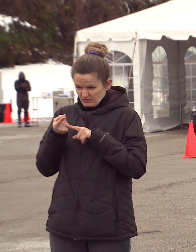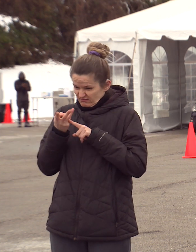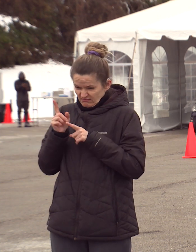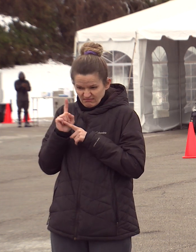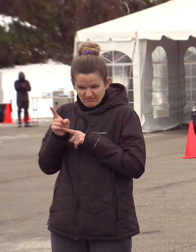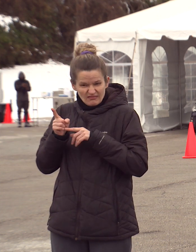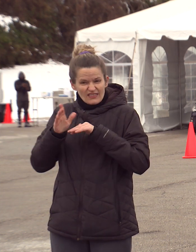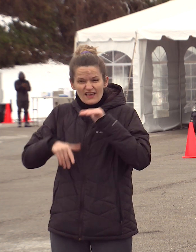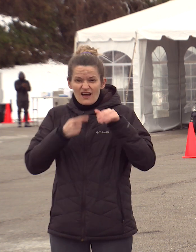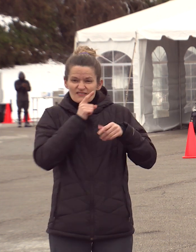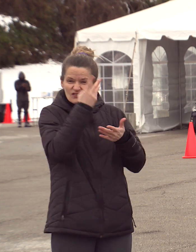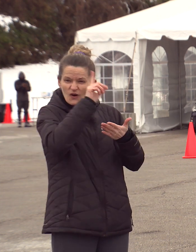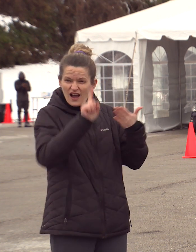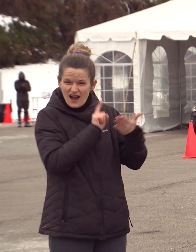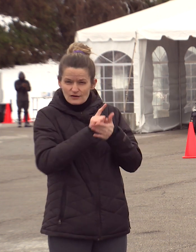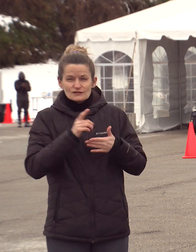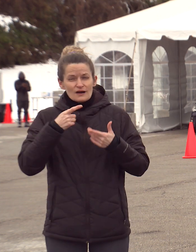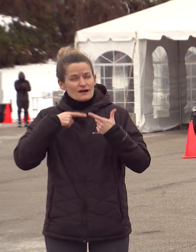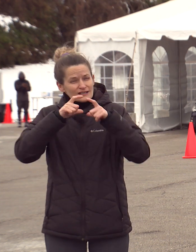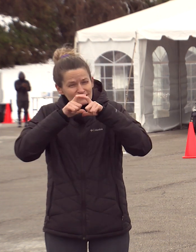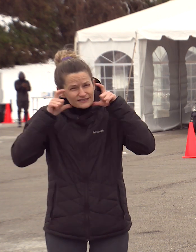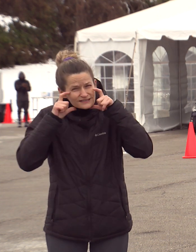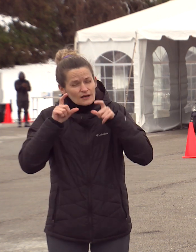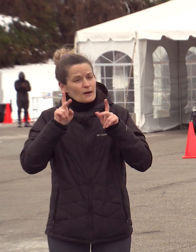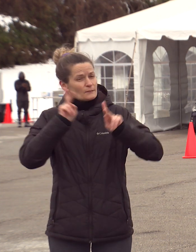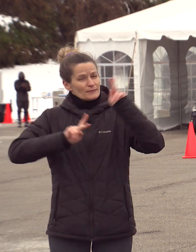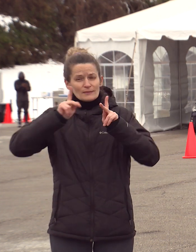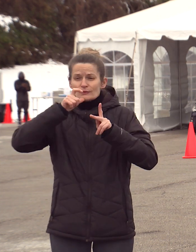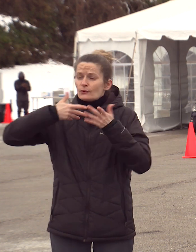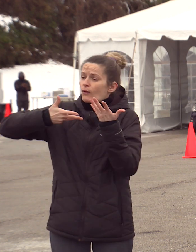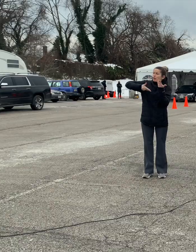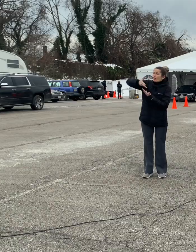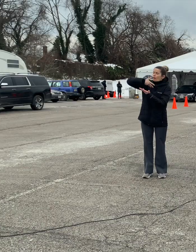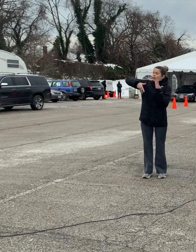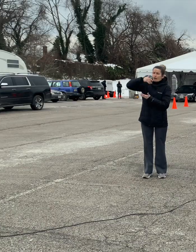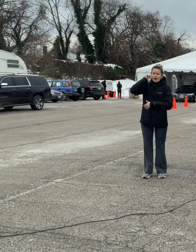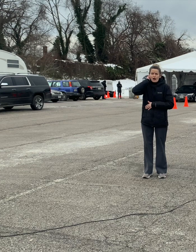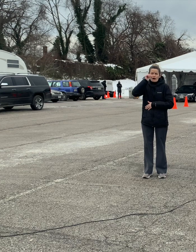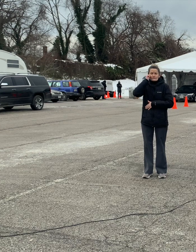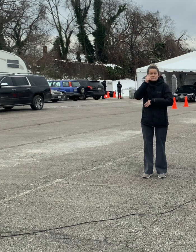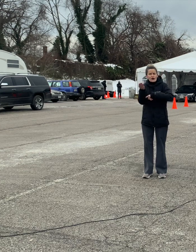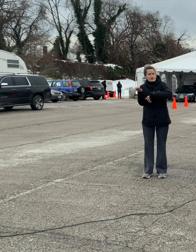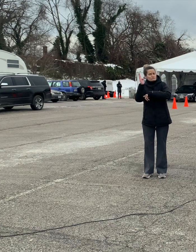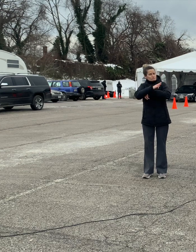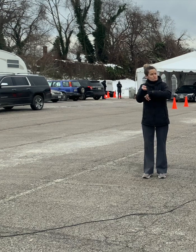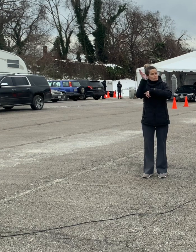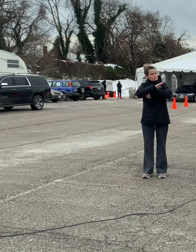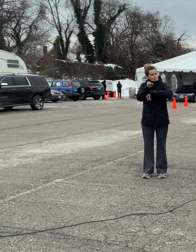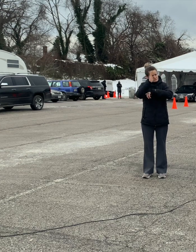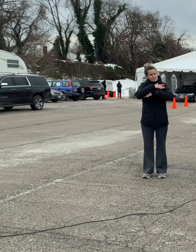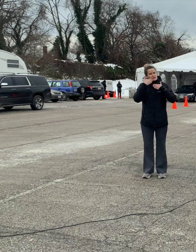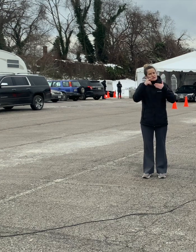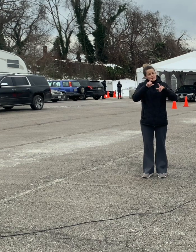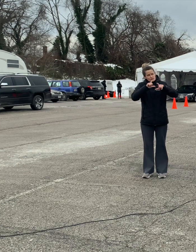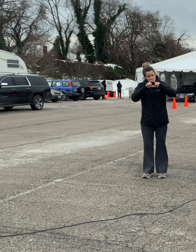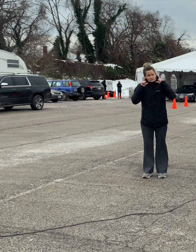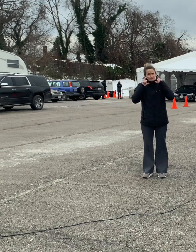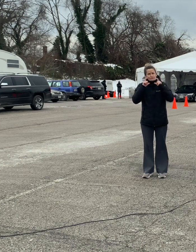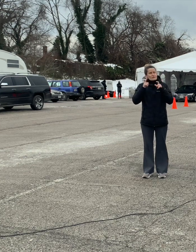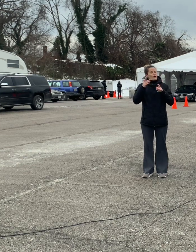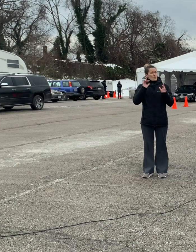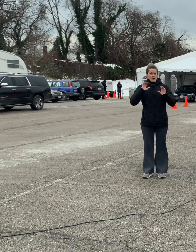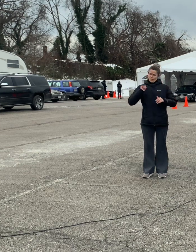around other people consistently. We are all in this together. I ask that everyone be mindful of our residents who